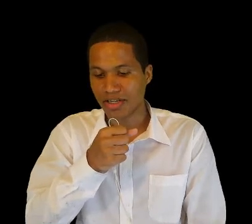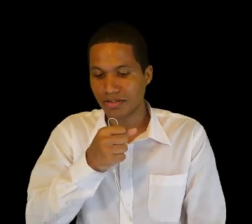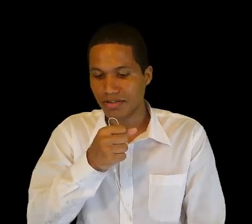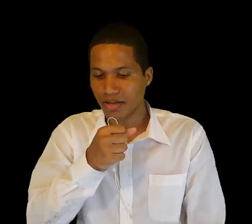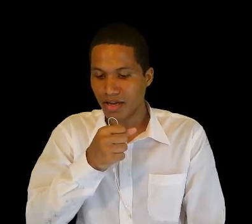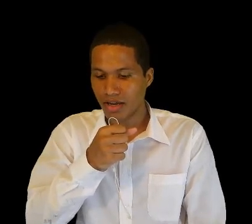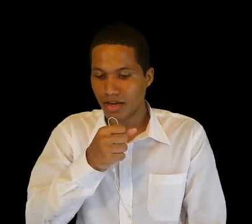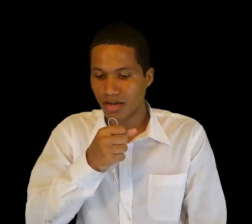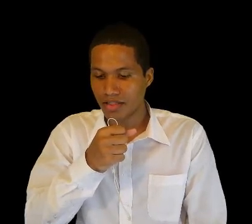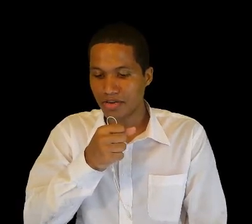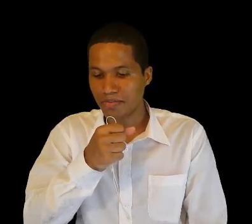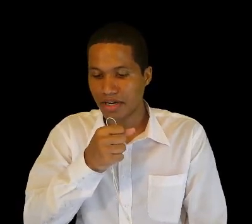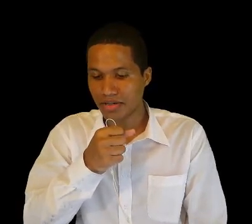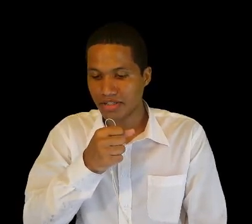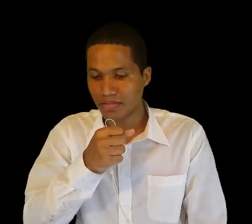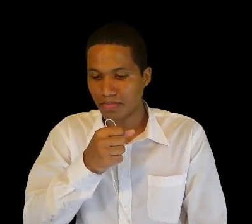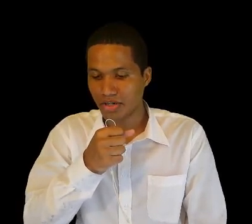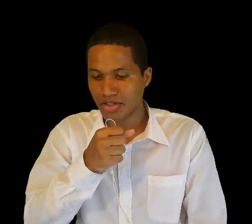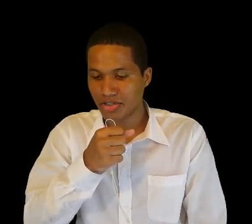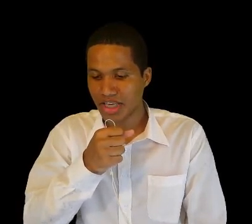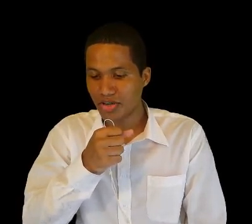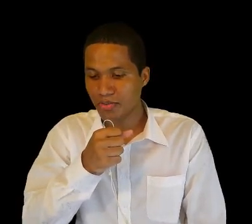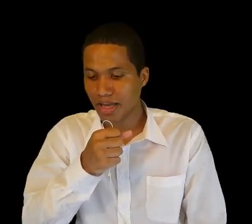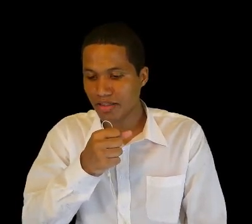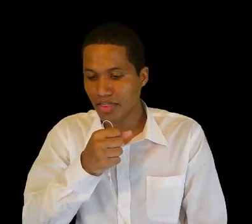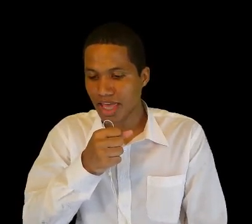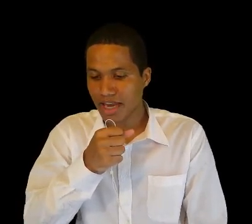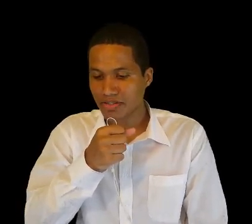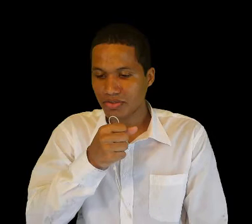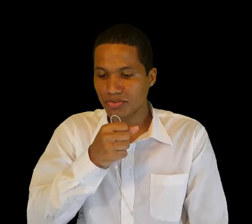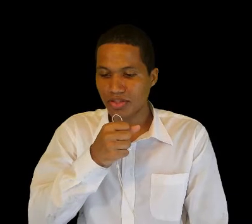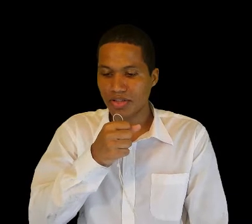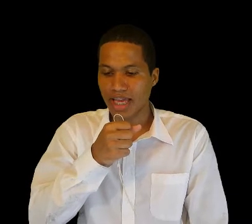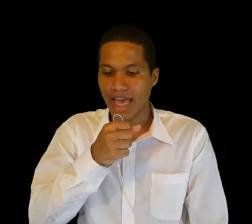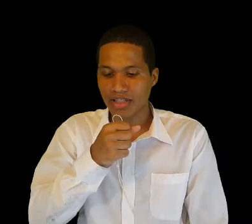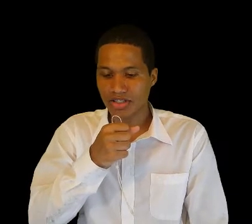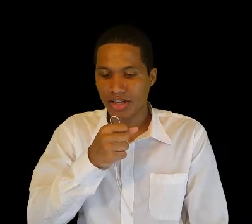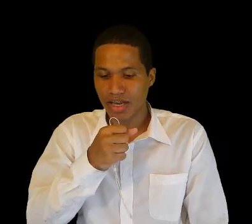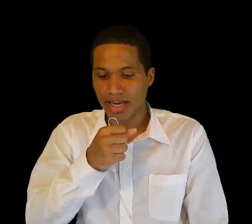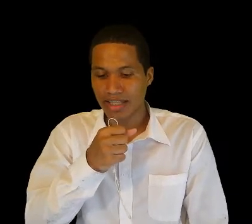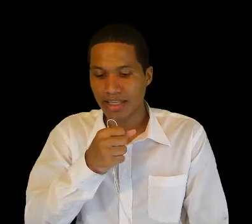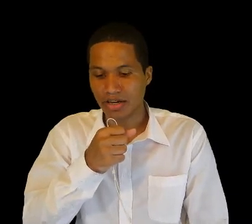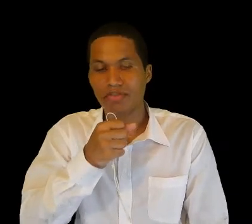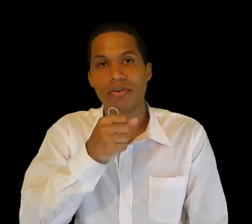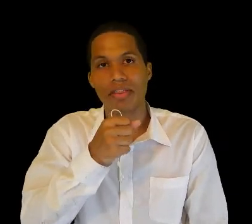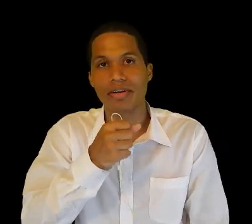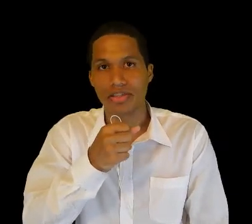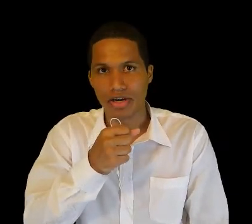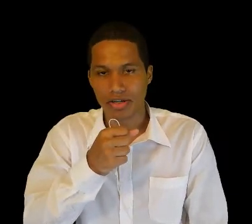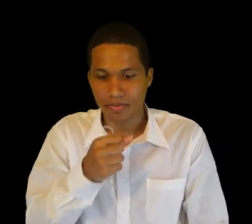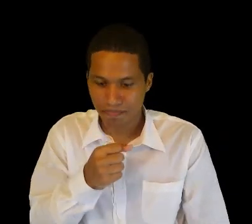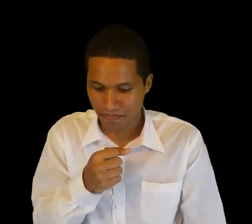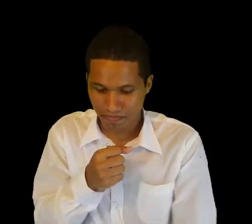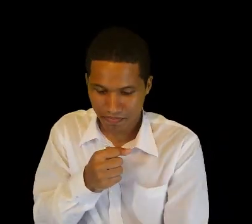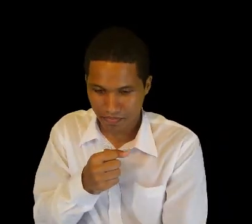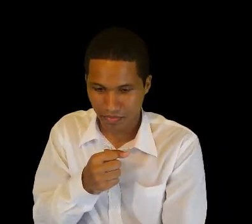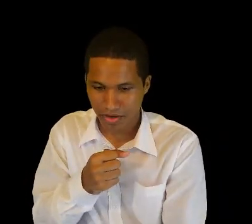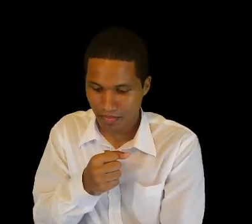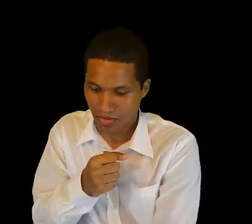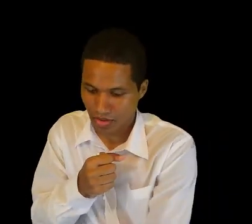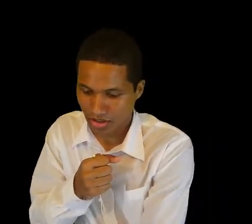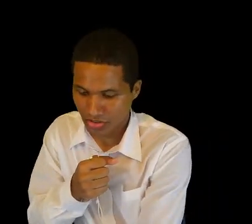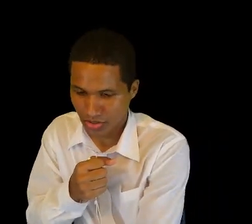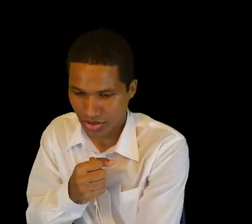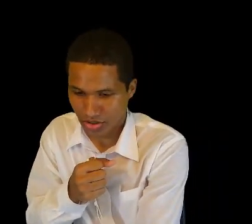waterproof shells. Their parents' birds incubate the eggs until they hatch and care for their young.